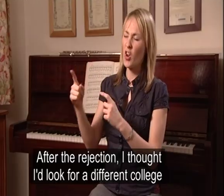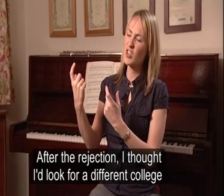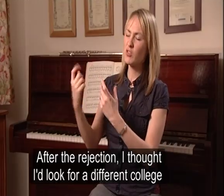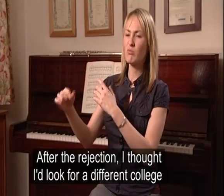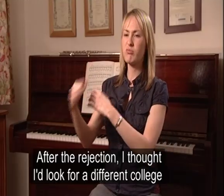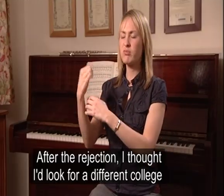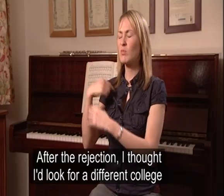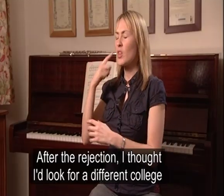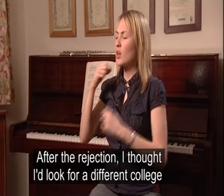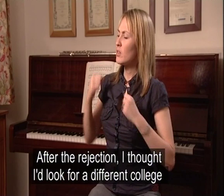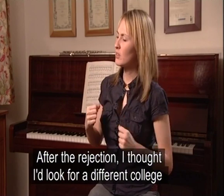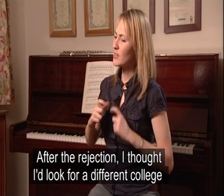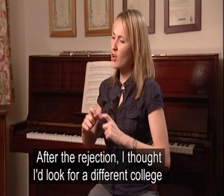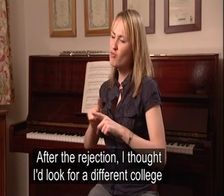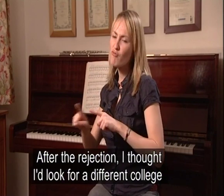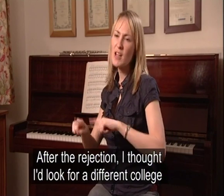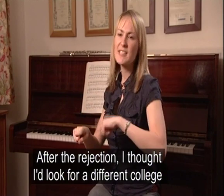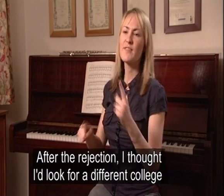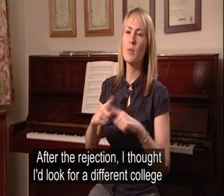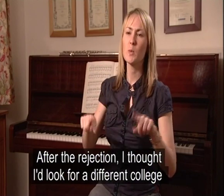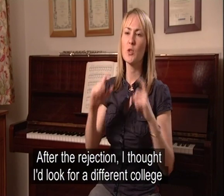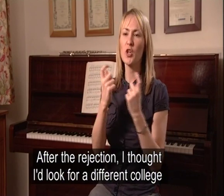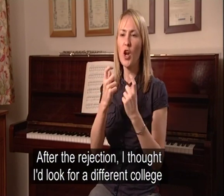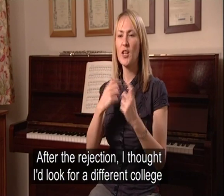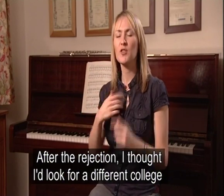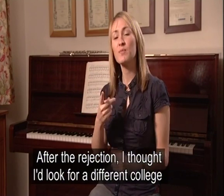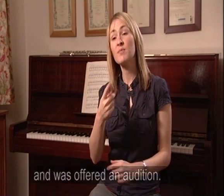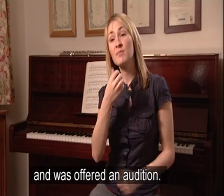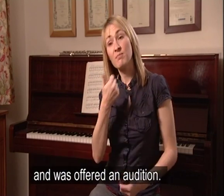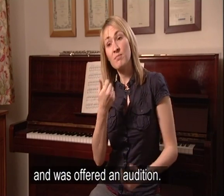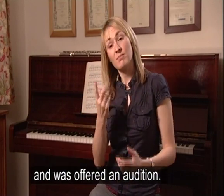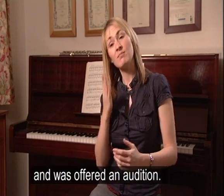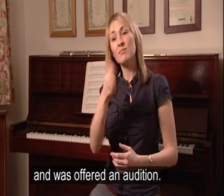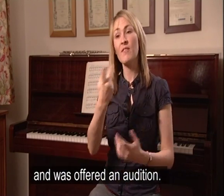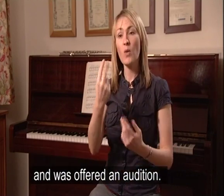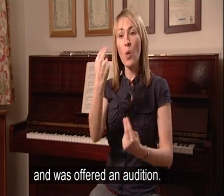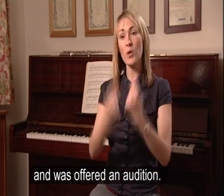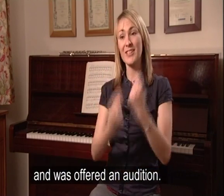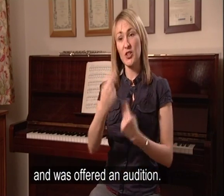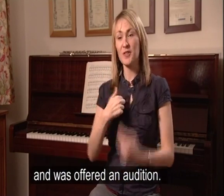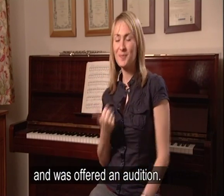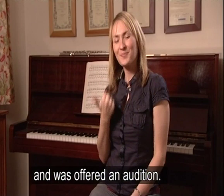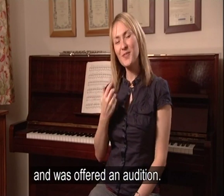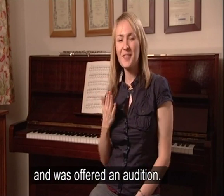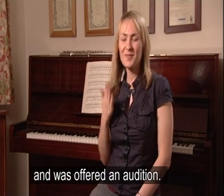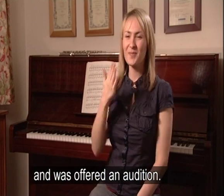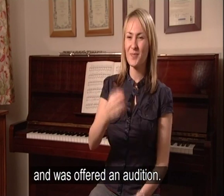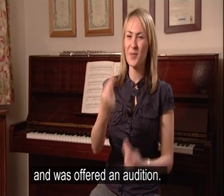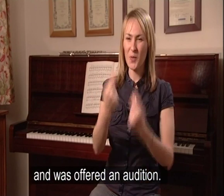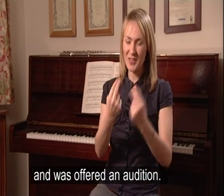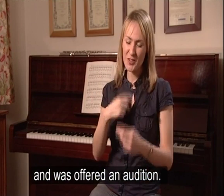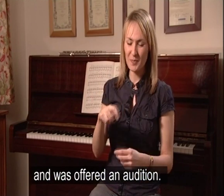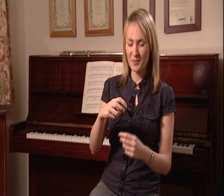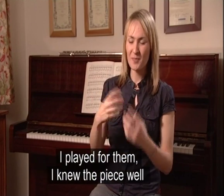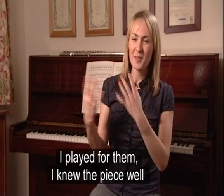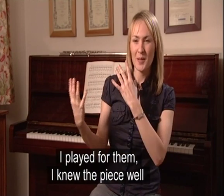why. After the rejection, I thought I would look for a different college and I was offered the audition.